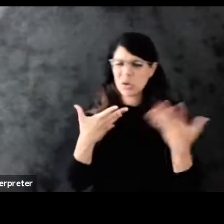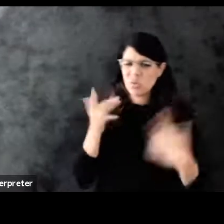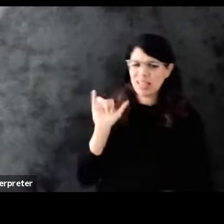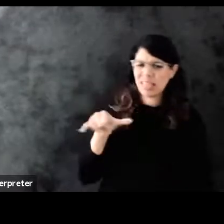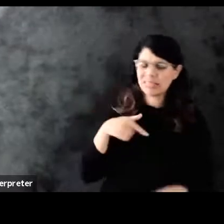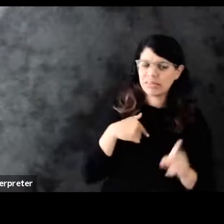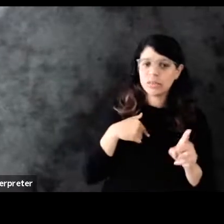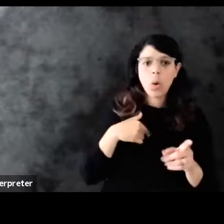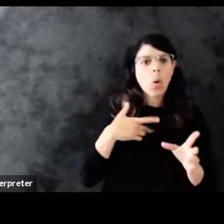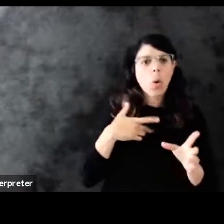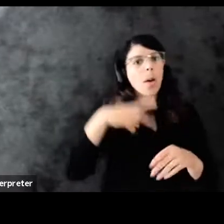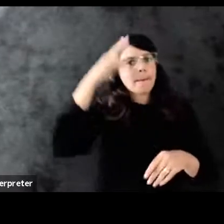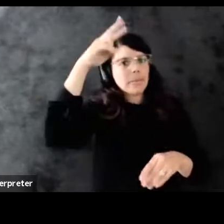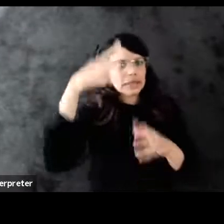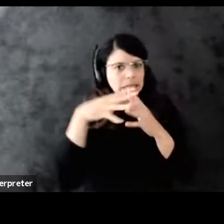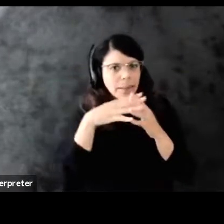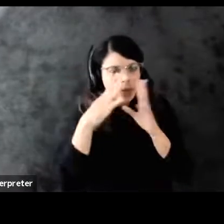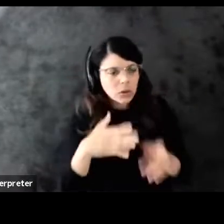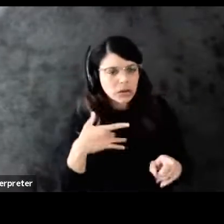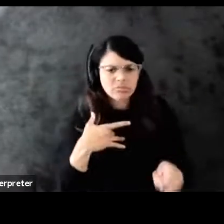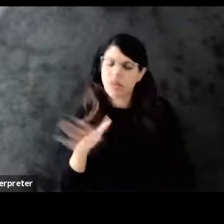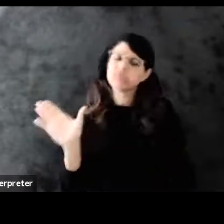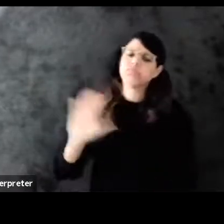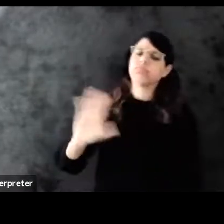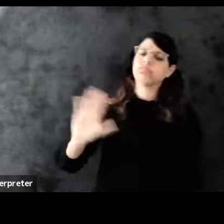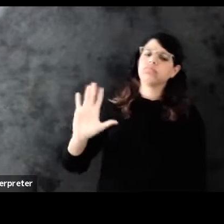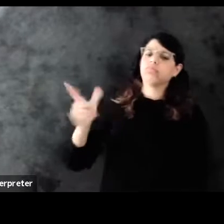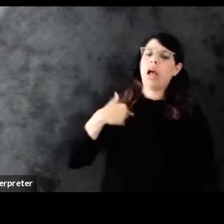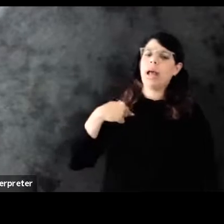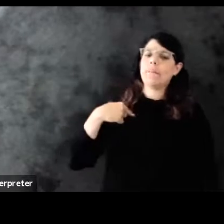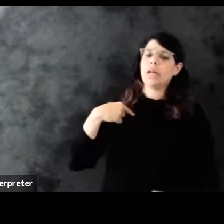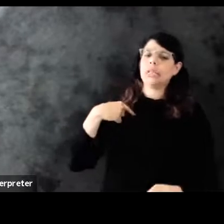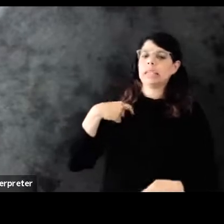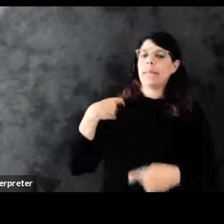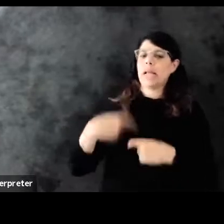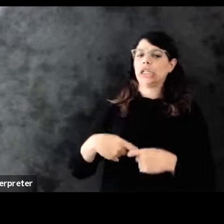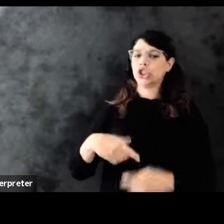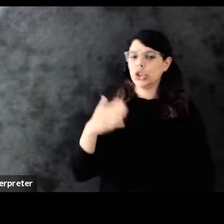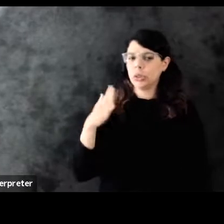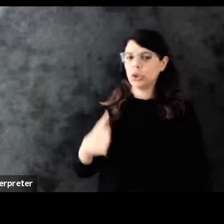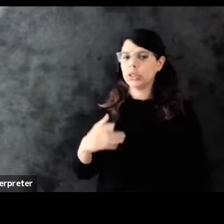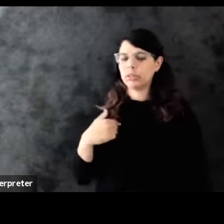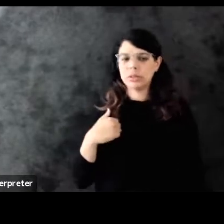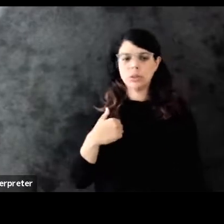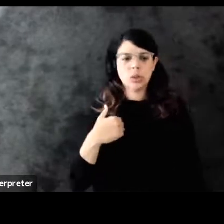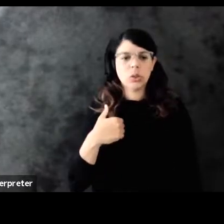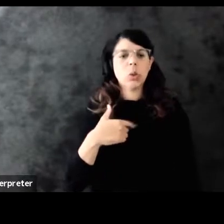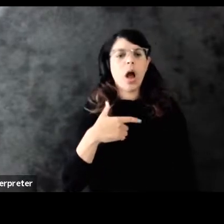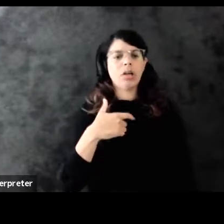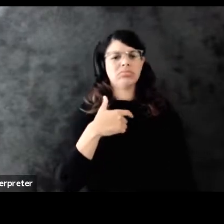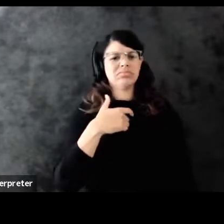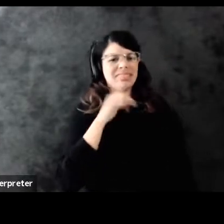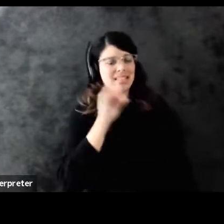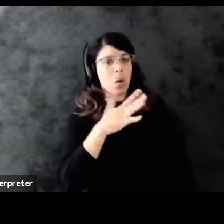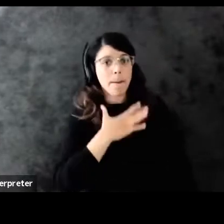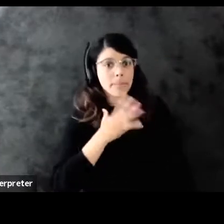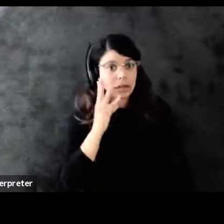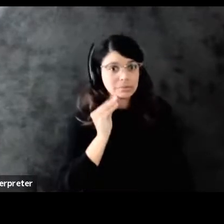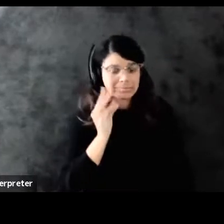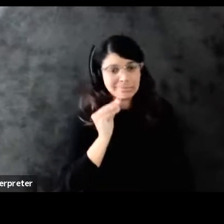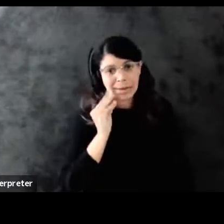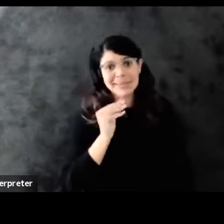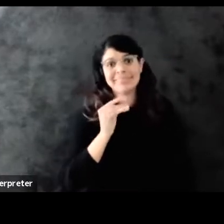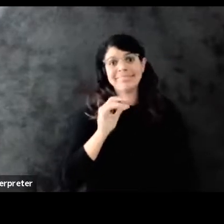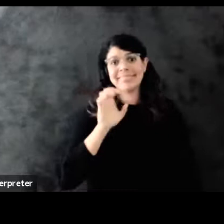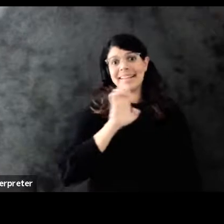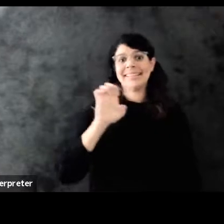I'm sorry, And so that was the kind of experience I made at the East LA College. But anyway, making a long story short, I took